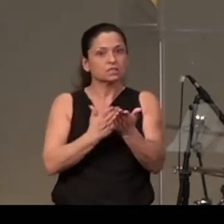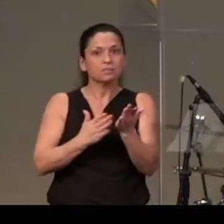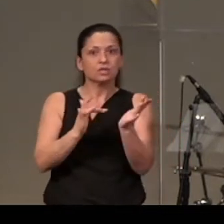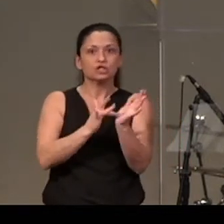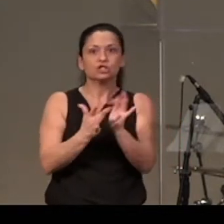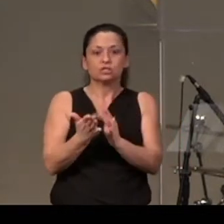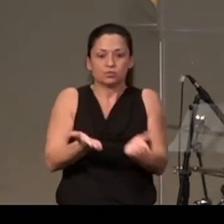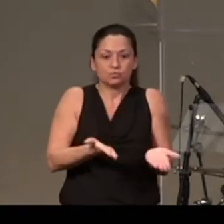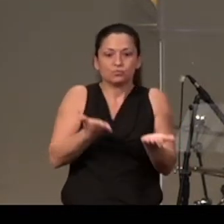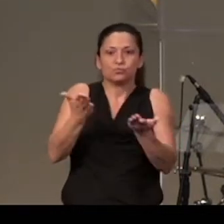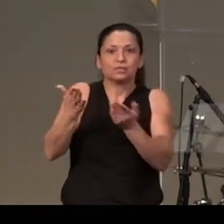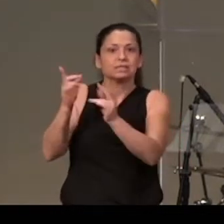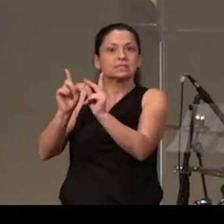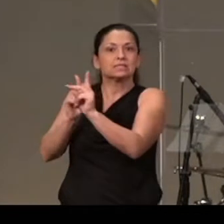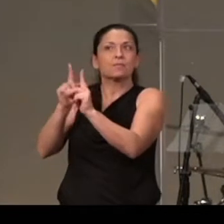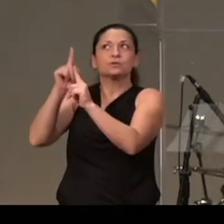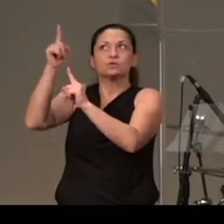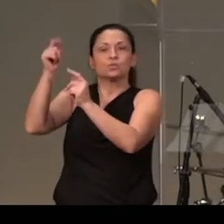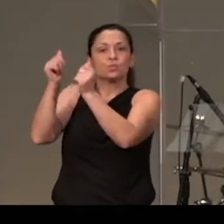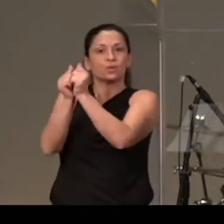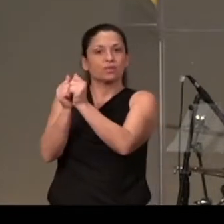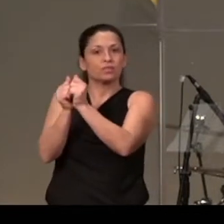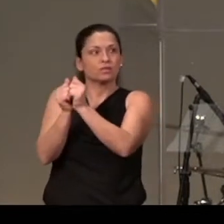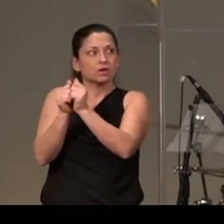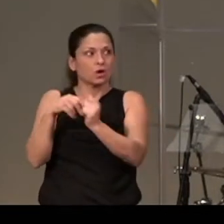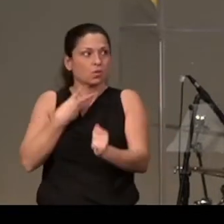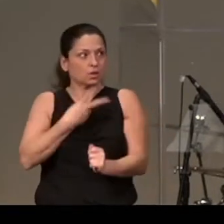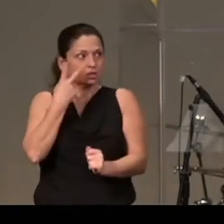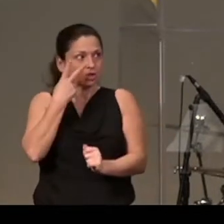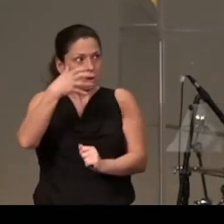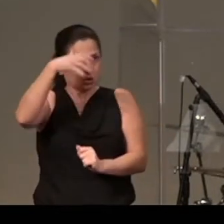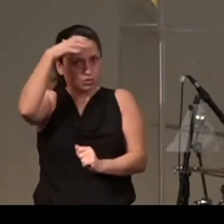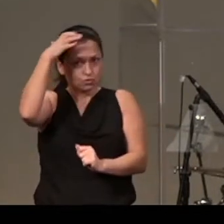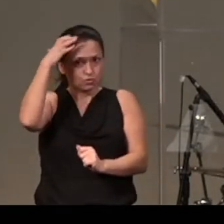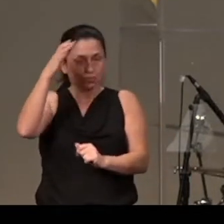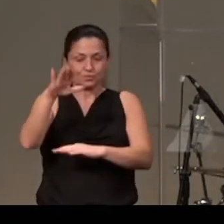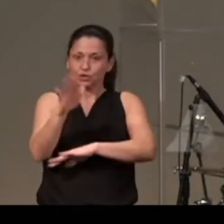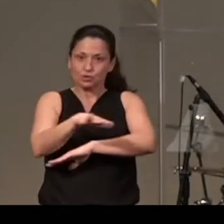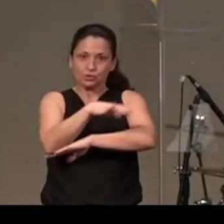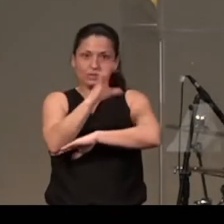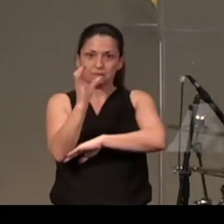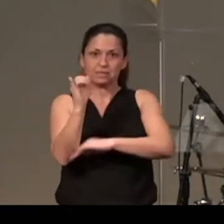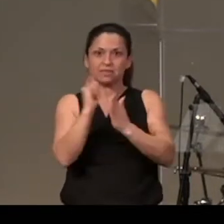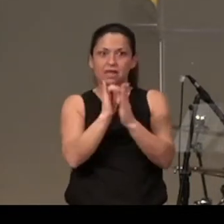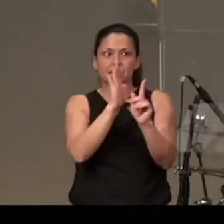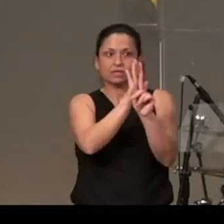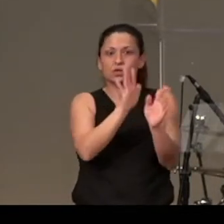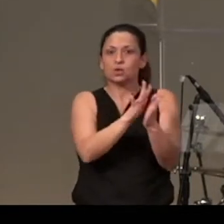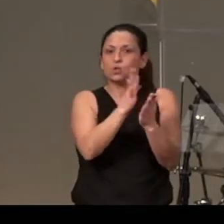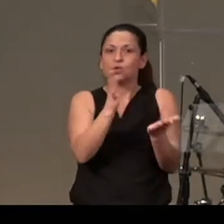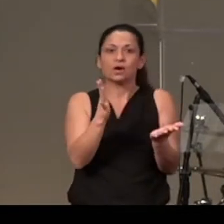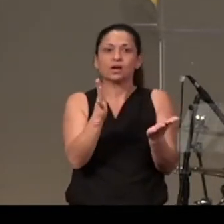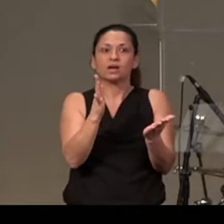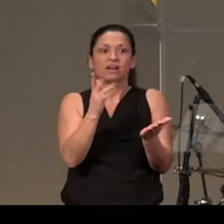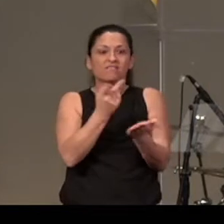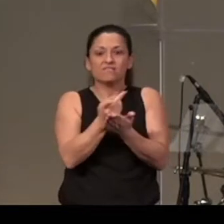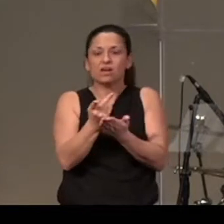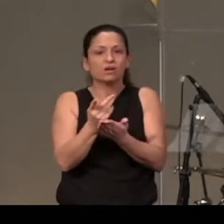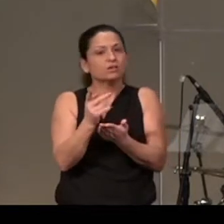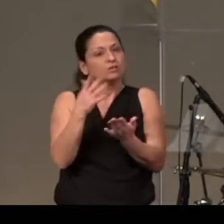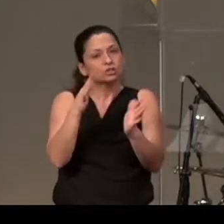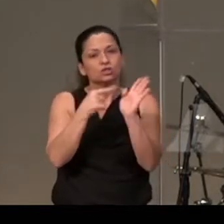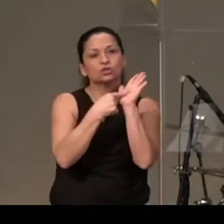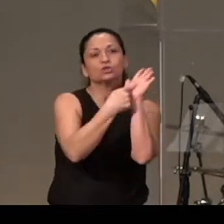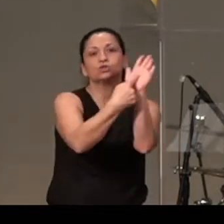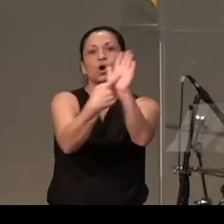up with him? We sing at Christmas, veiled in flesh, the Godhead see, but his glory which had been veiled was unveiled, and all of his